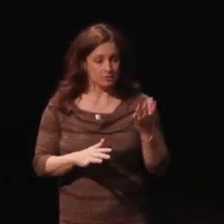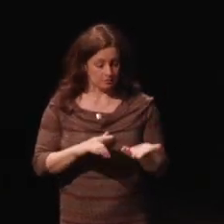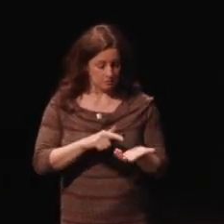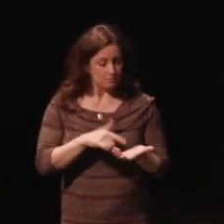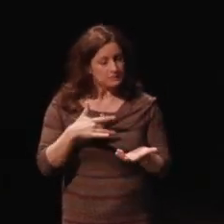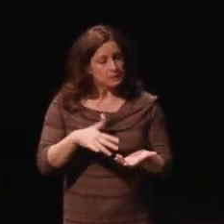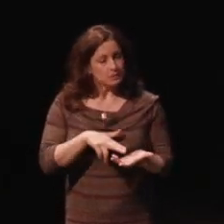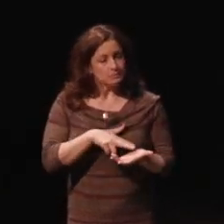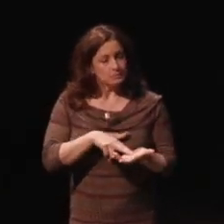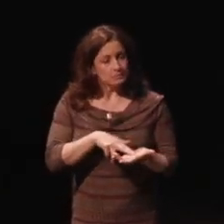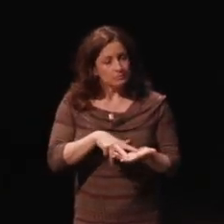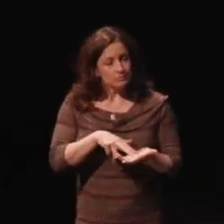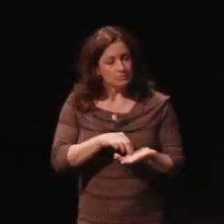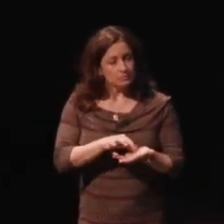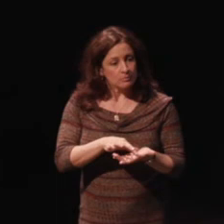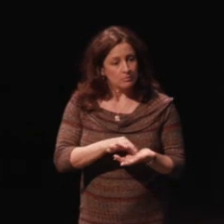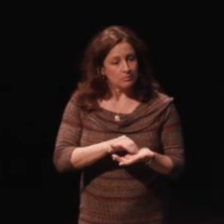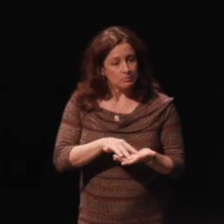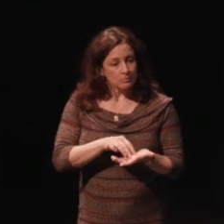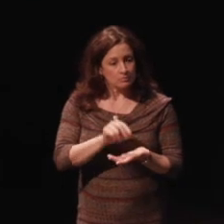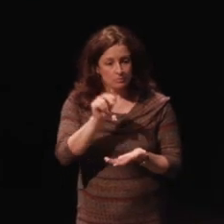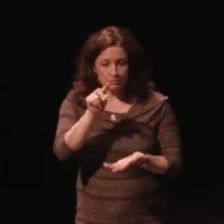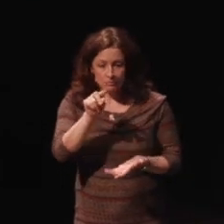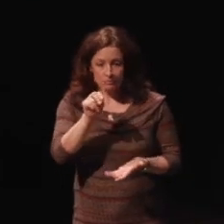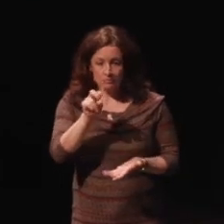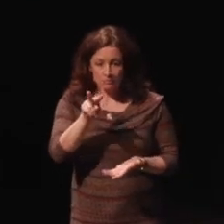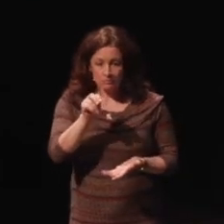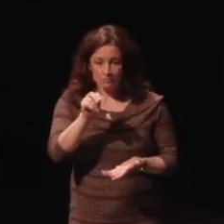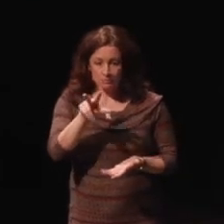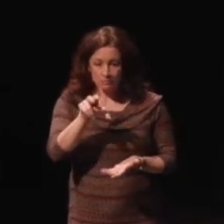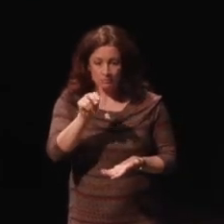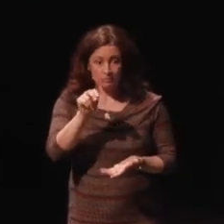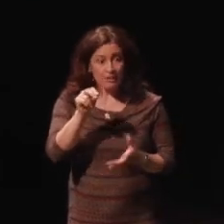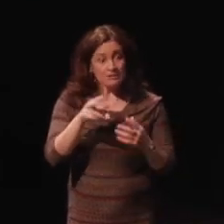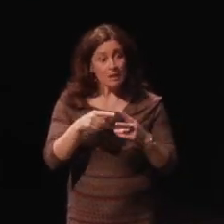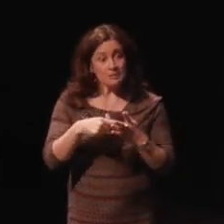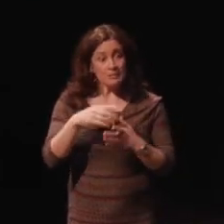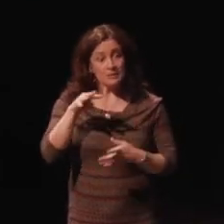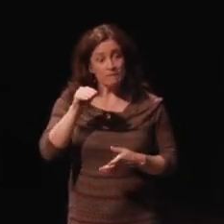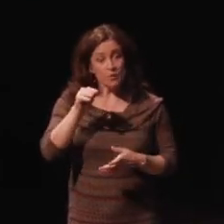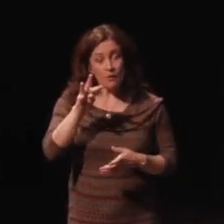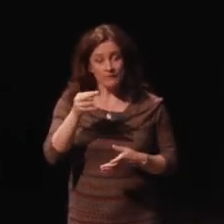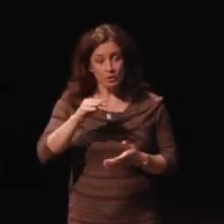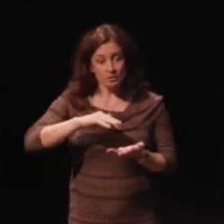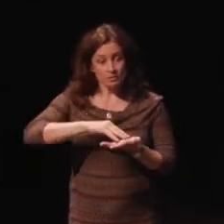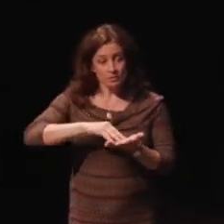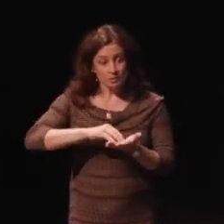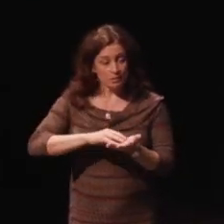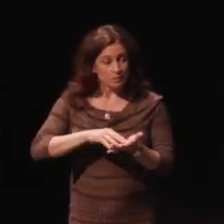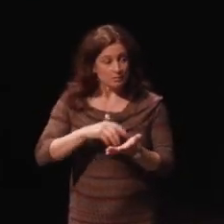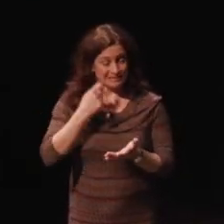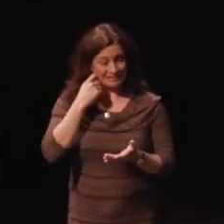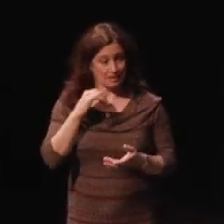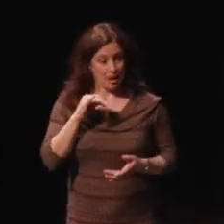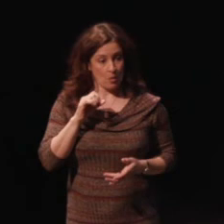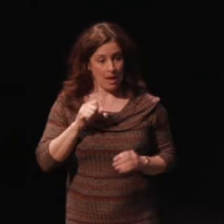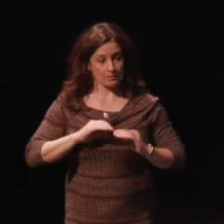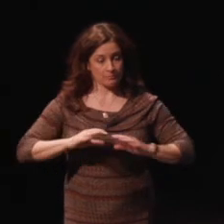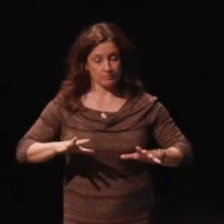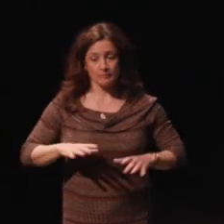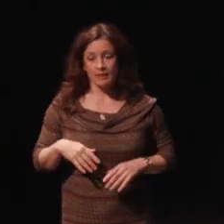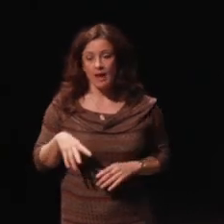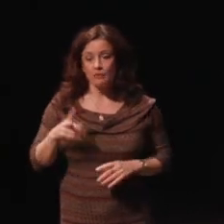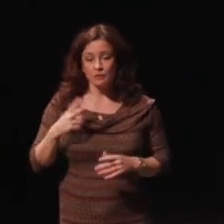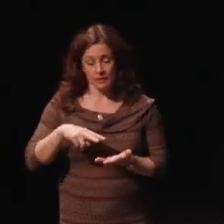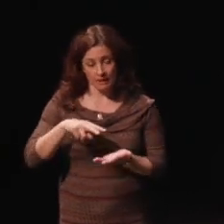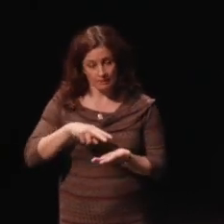this. There's lots of 2 and 3 finger and now even 4 finger gestures. Just get the latest iOS version, and there's 2 finger